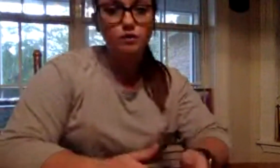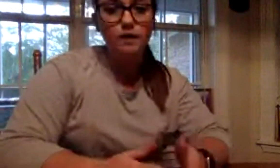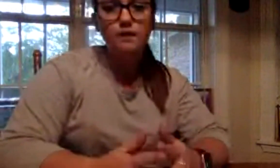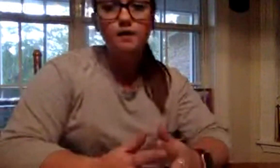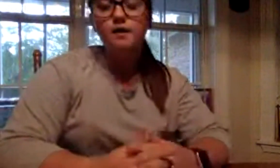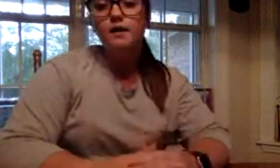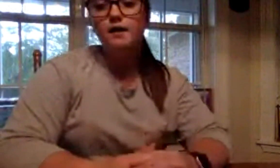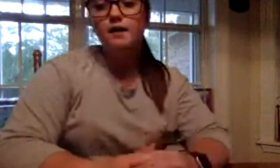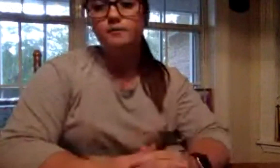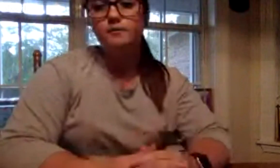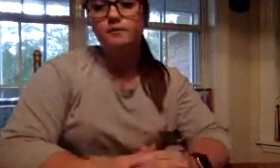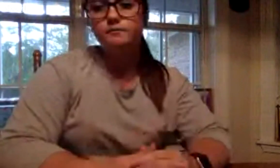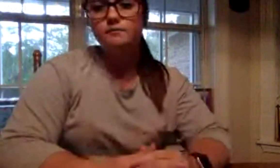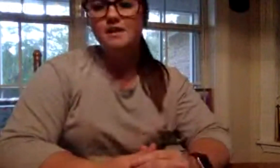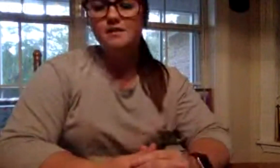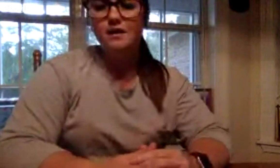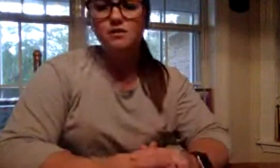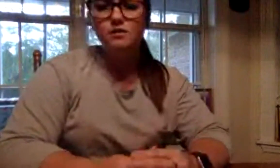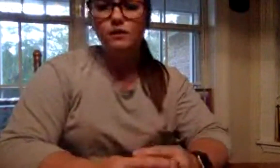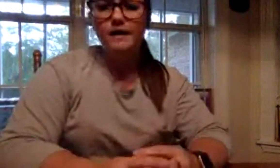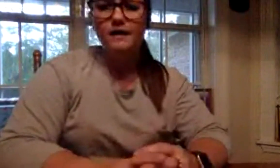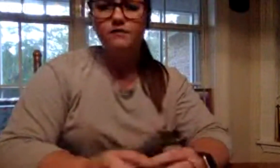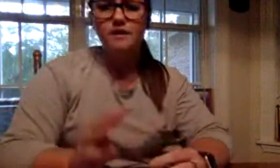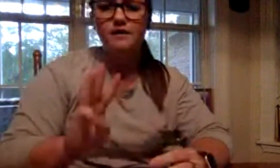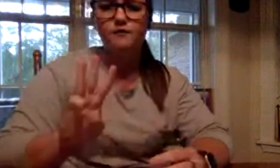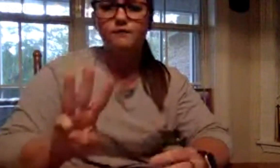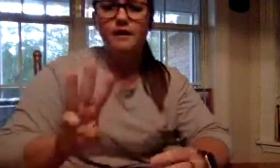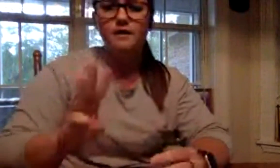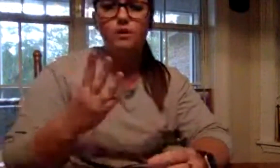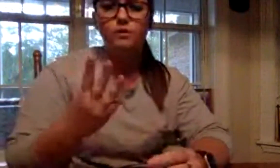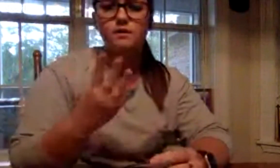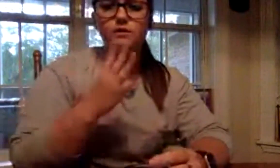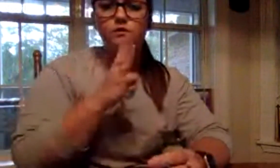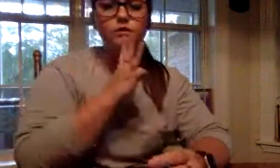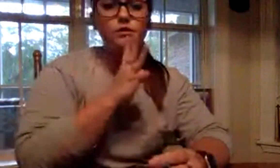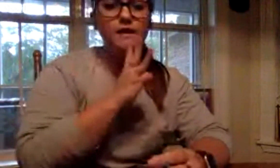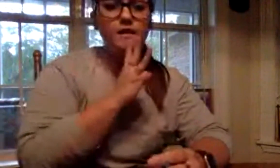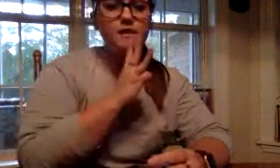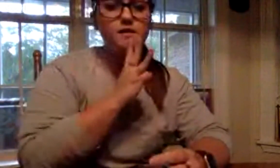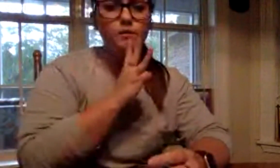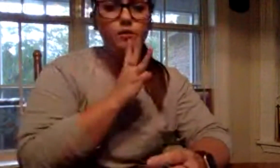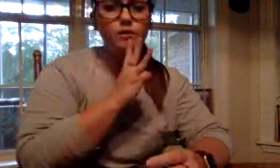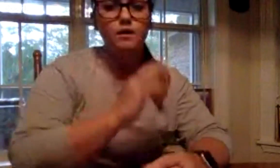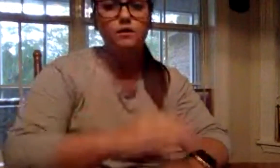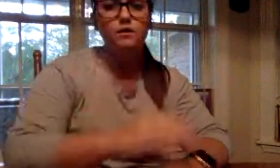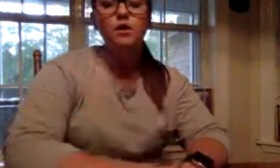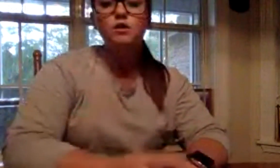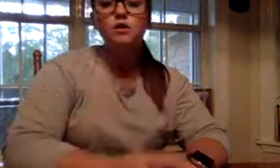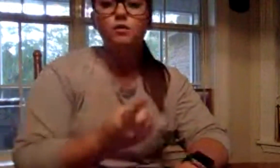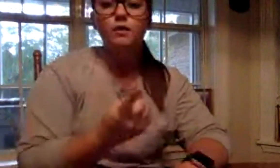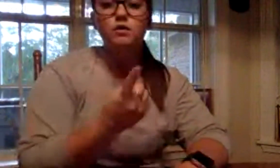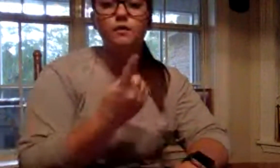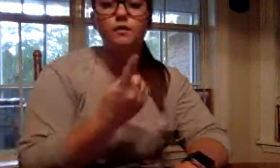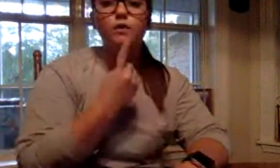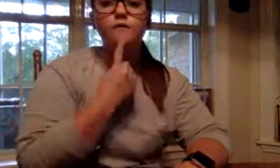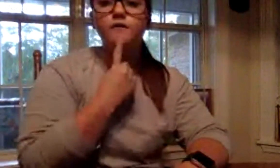soda. They also don't have the fine motor skills to create this W here. So we do a 1 finger